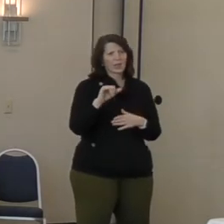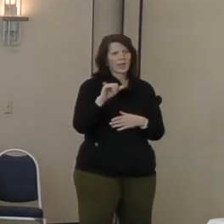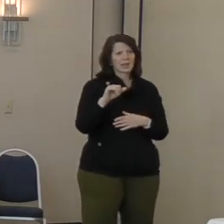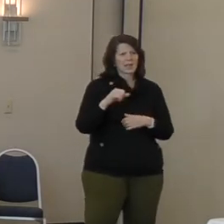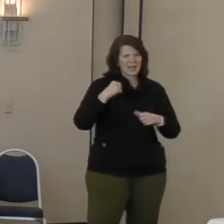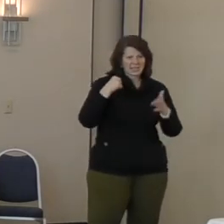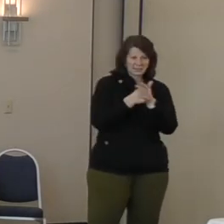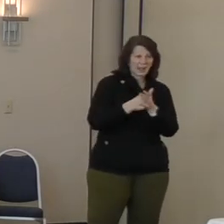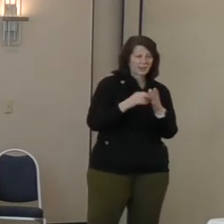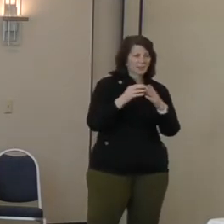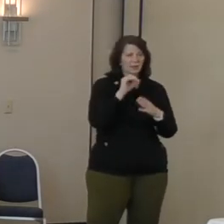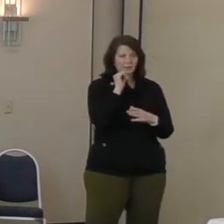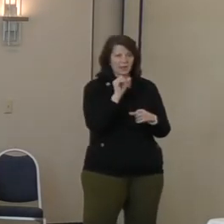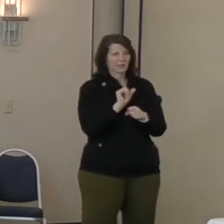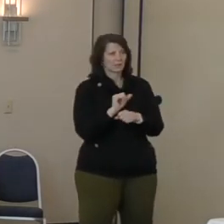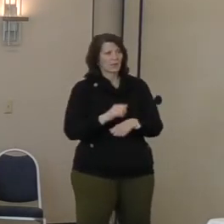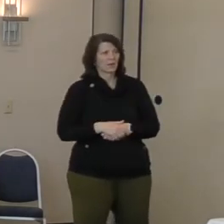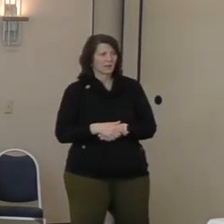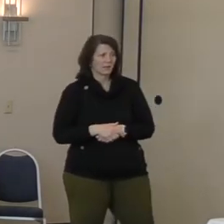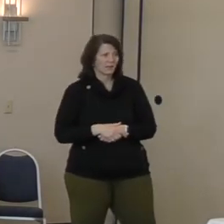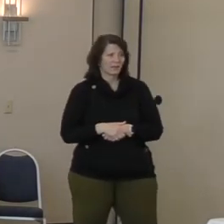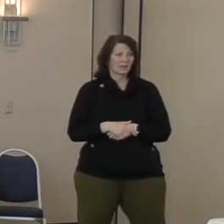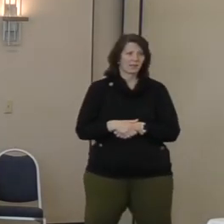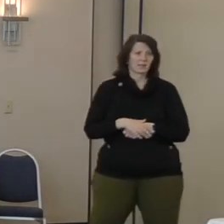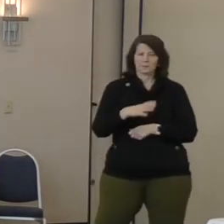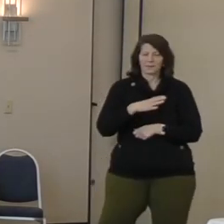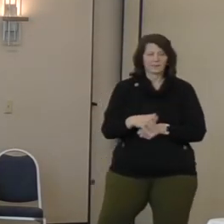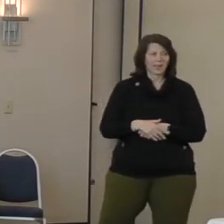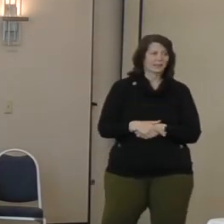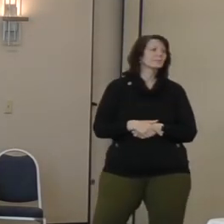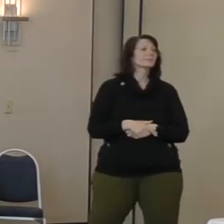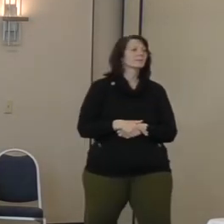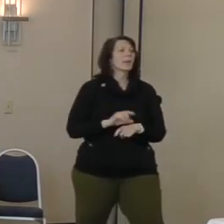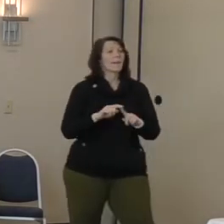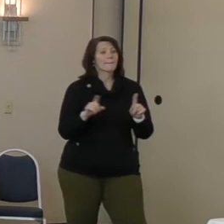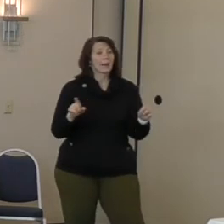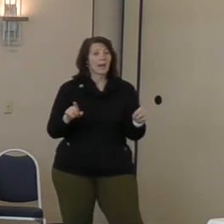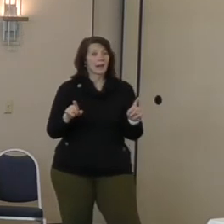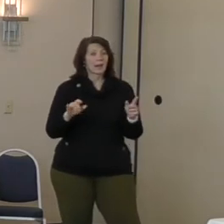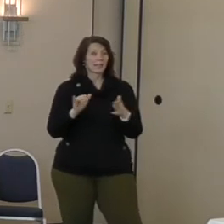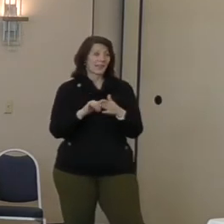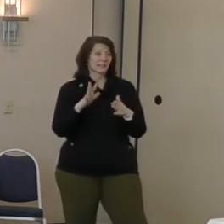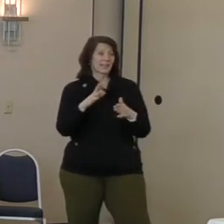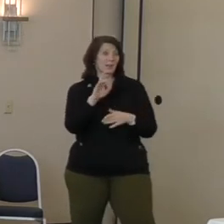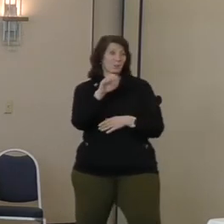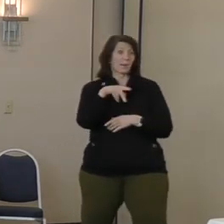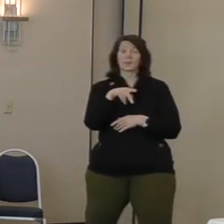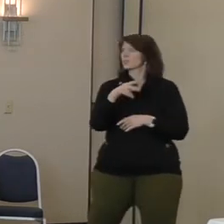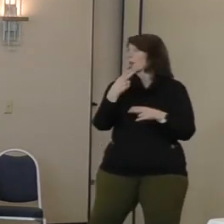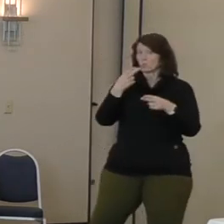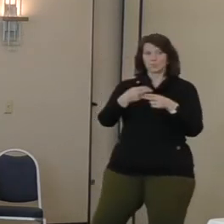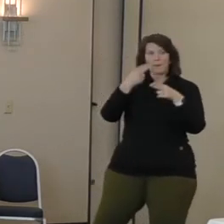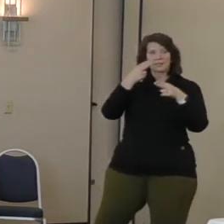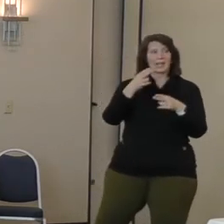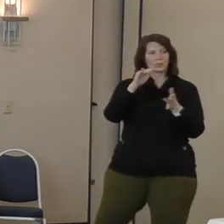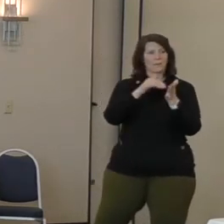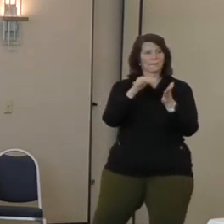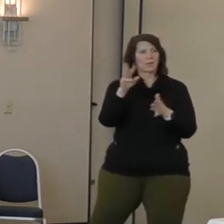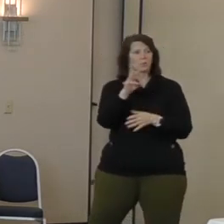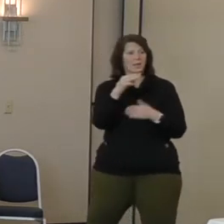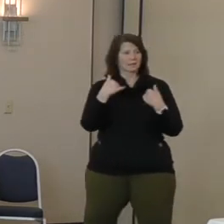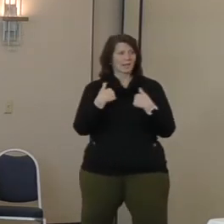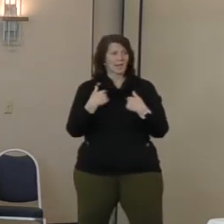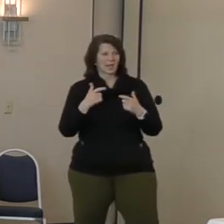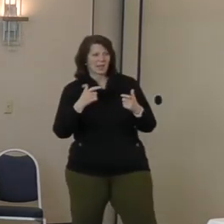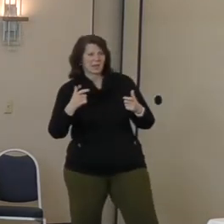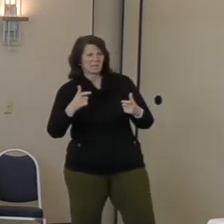you do isn't going to work out here. And I'm like, I don't know the smash ball shit, so we'll be fine. All right? But that's kind of the reputation just the Midwest in general has, right? We